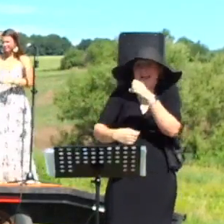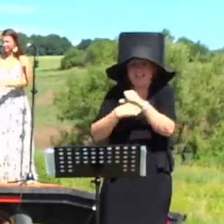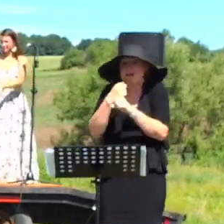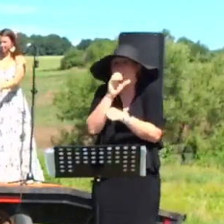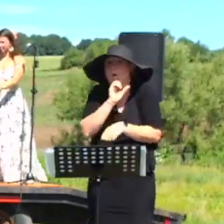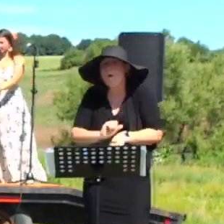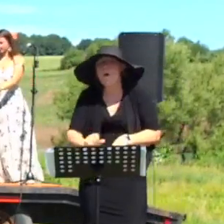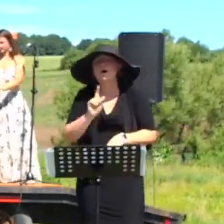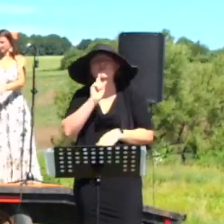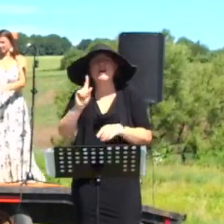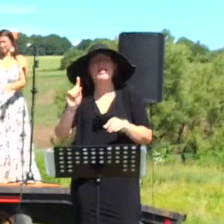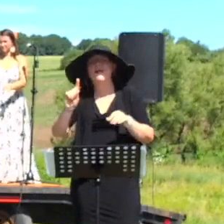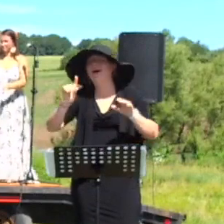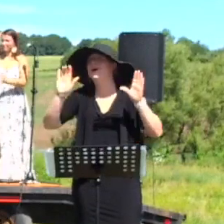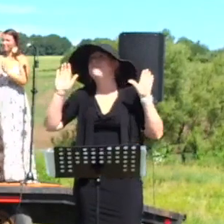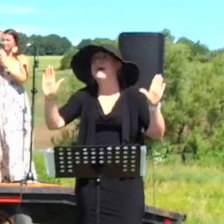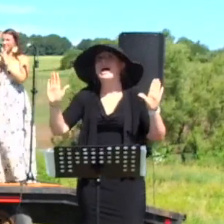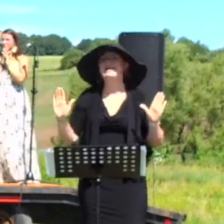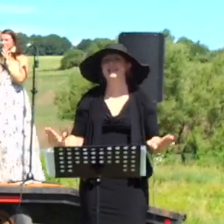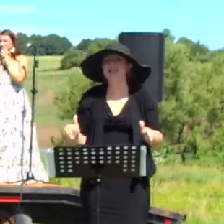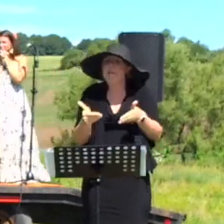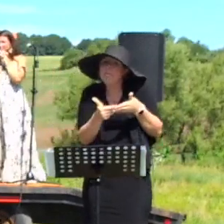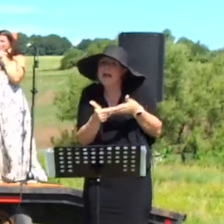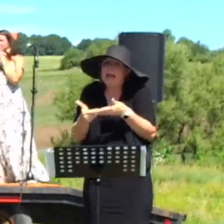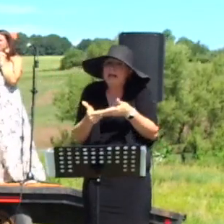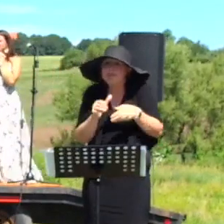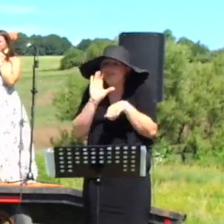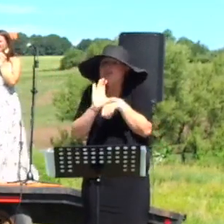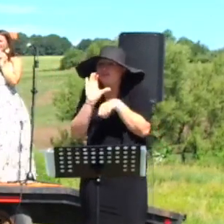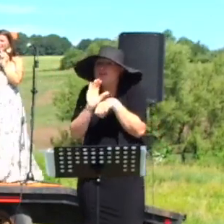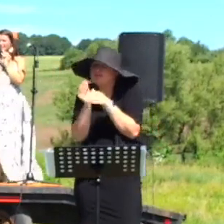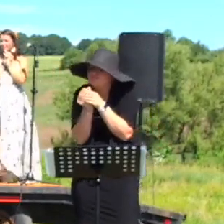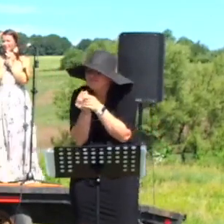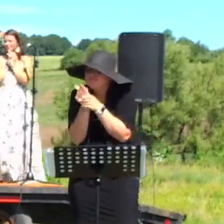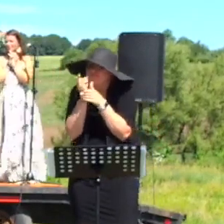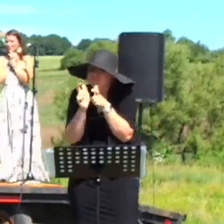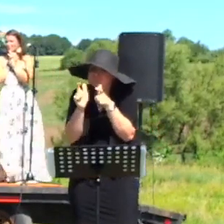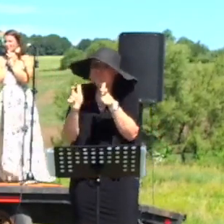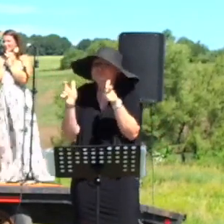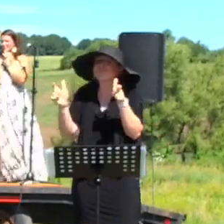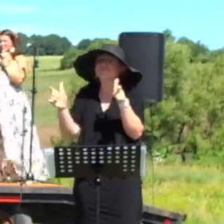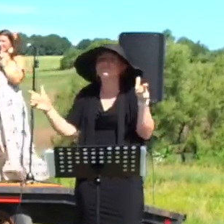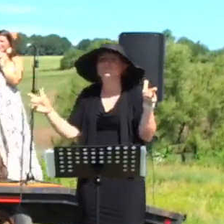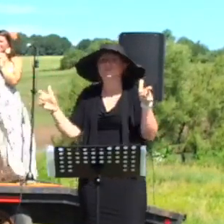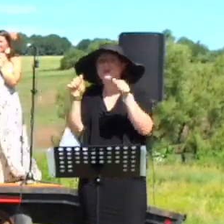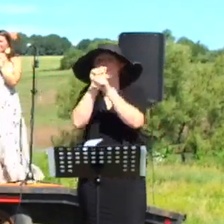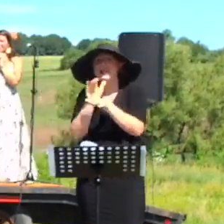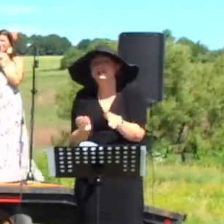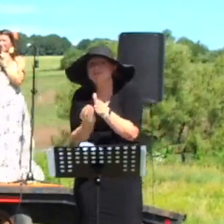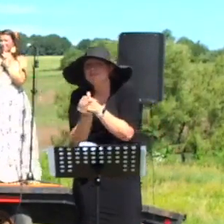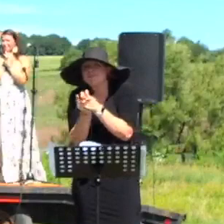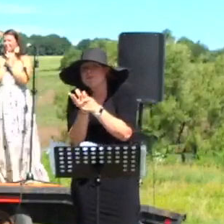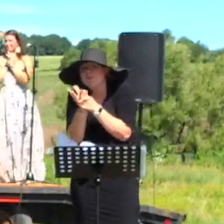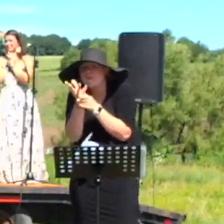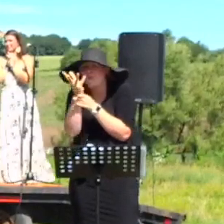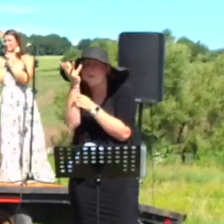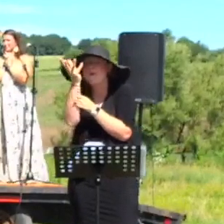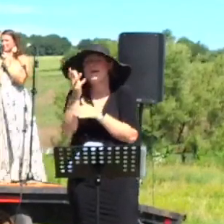incredible. Just a baby church that is growing fruit over and over. And more